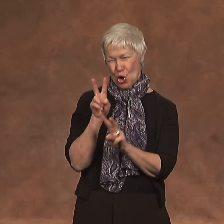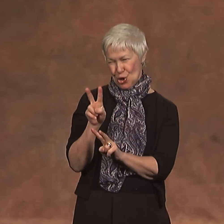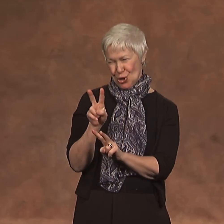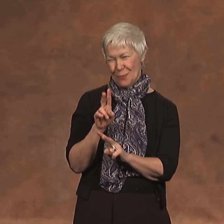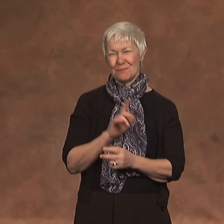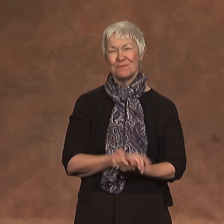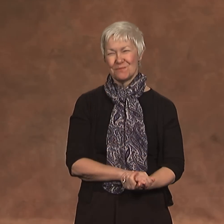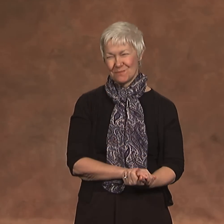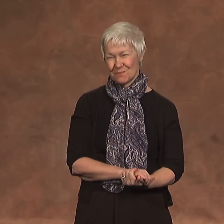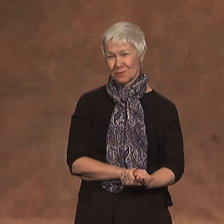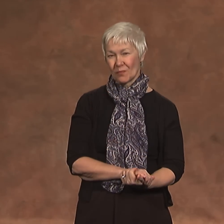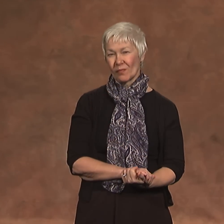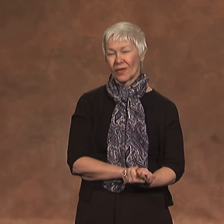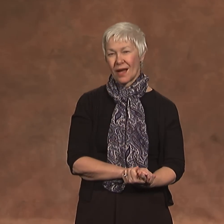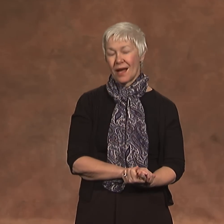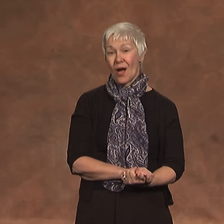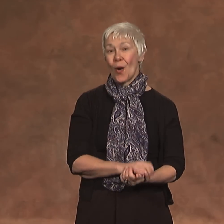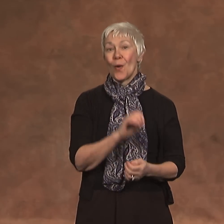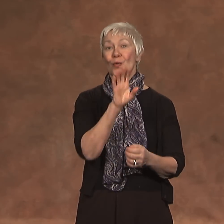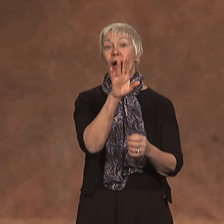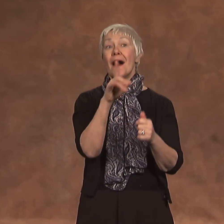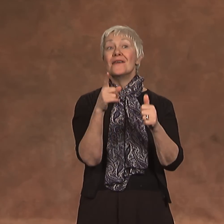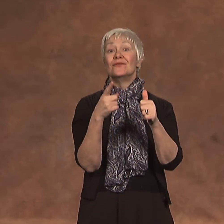Take a moment to look at the photos on this slide.